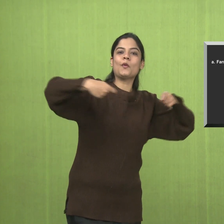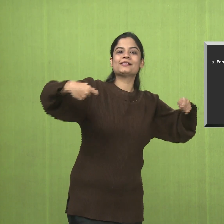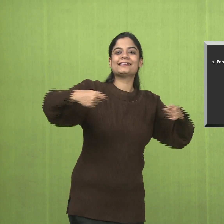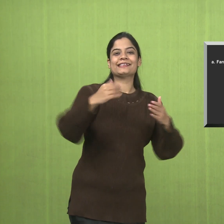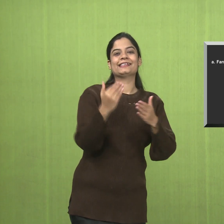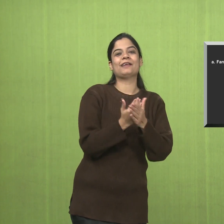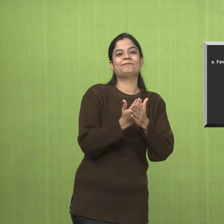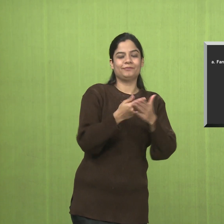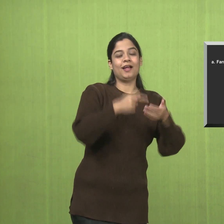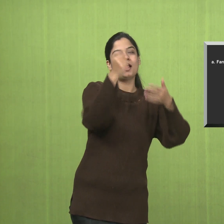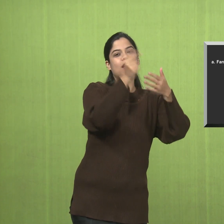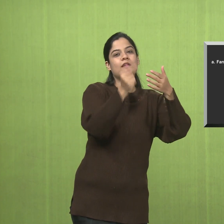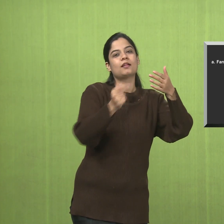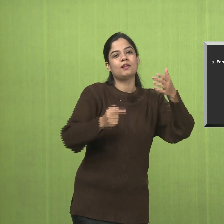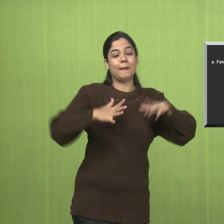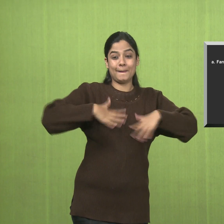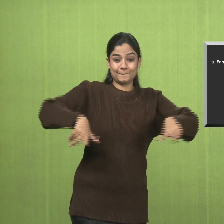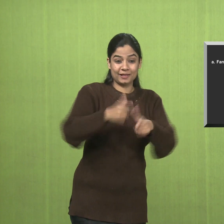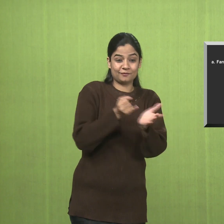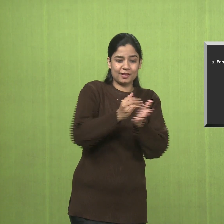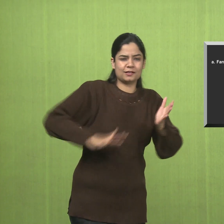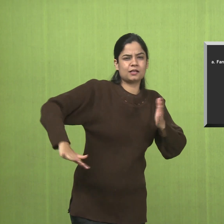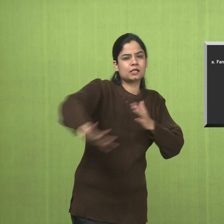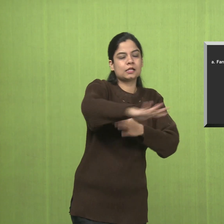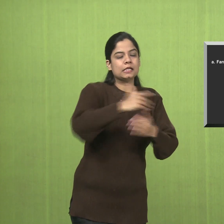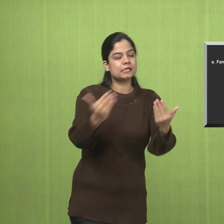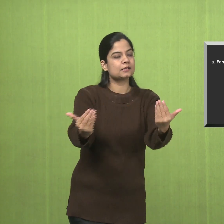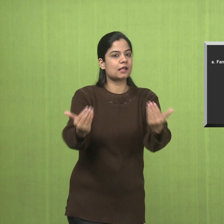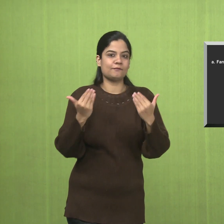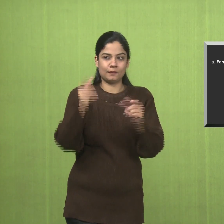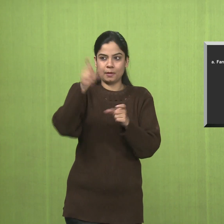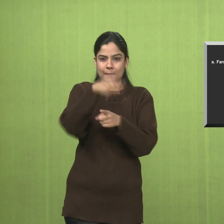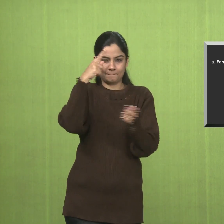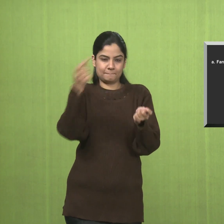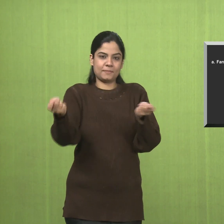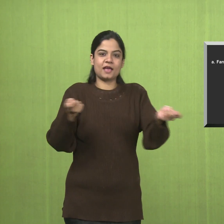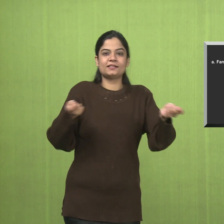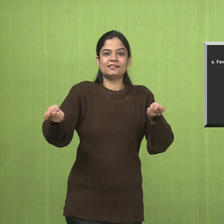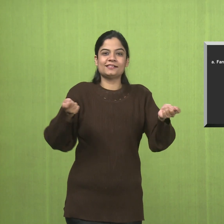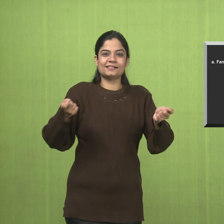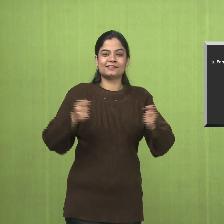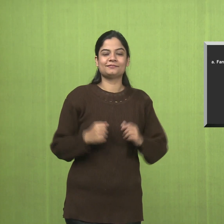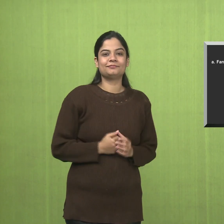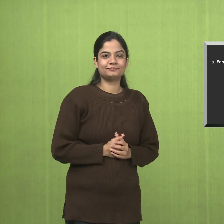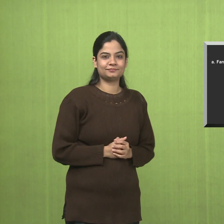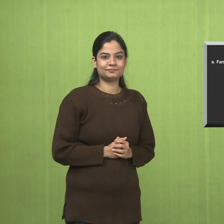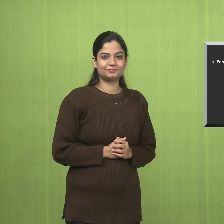maintain your tractors for a longer period of time. Switch off the engine when you're not using it. So be mindful of that.